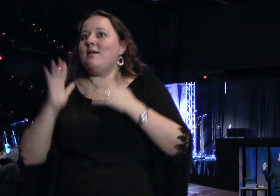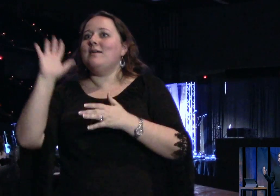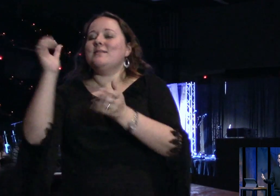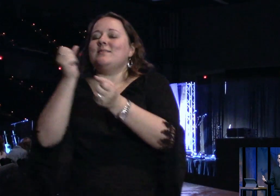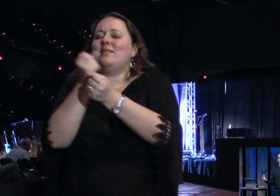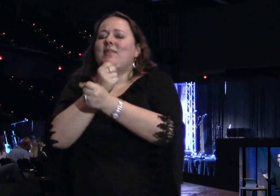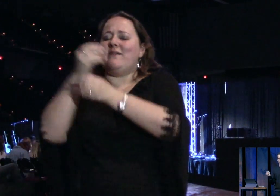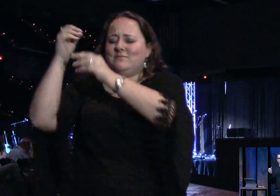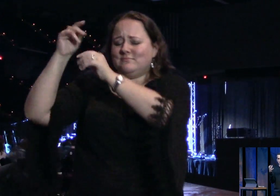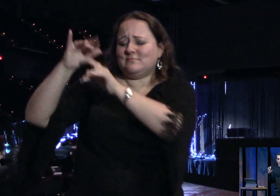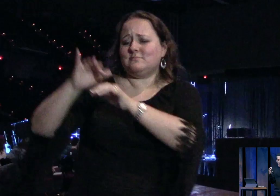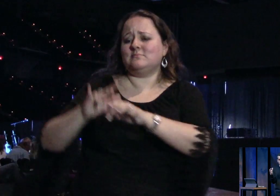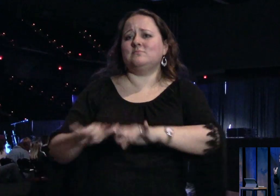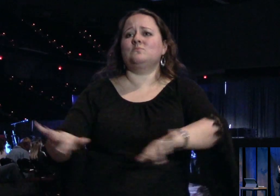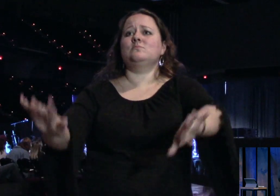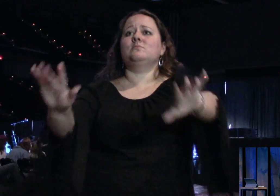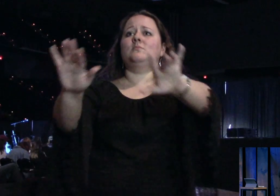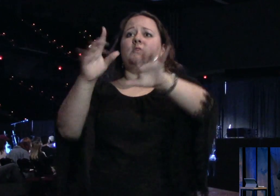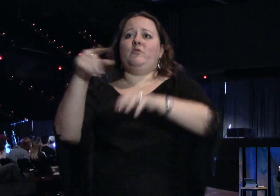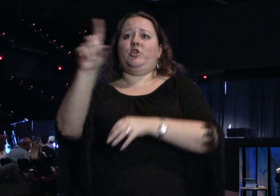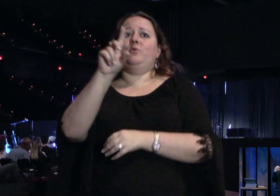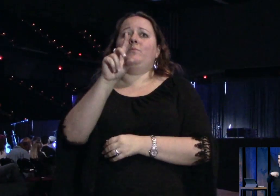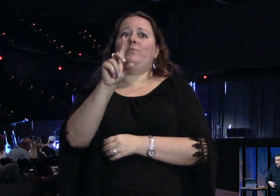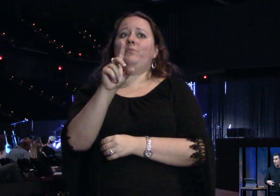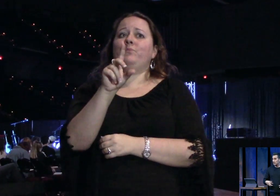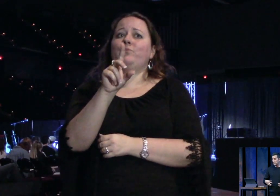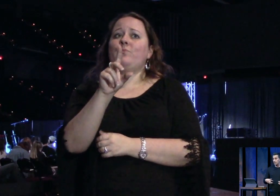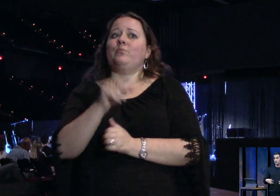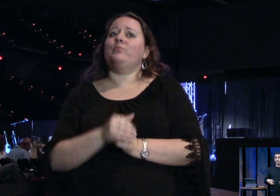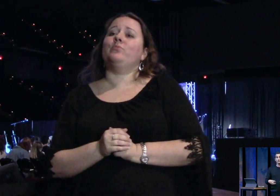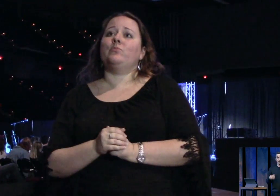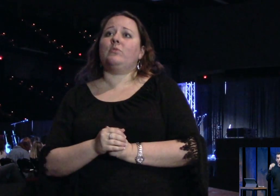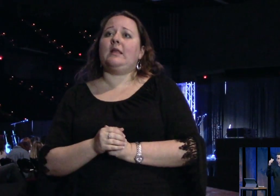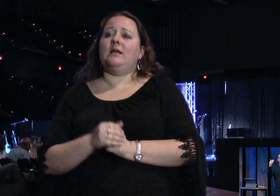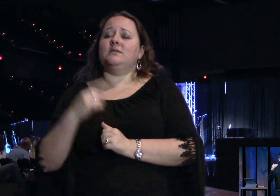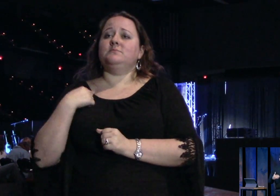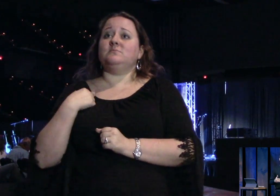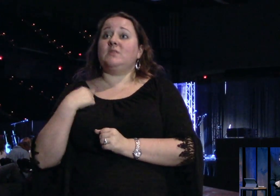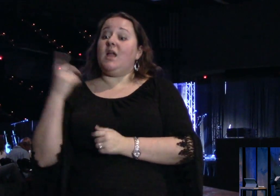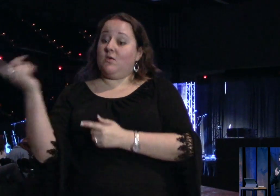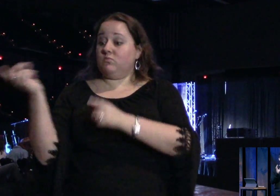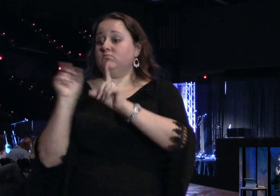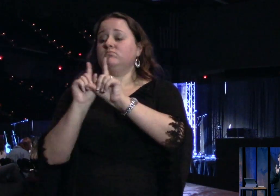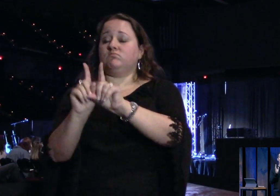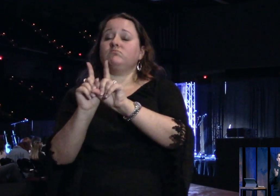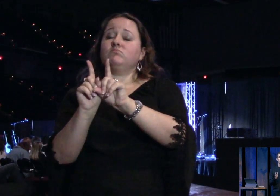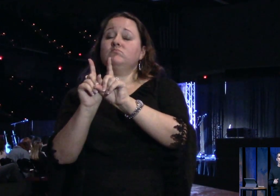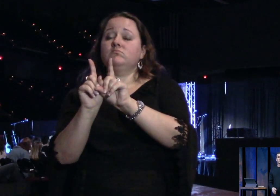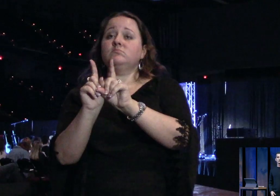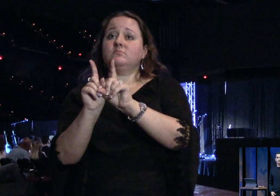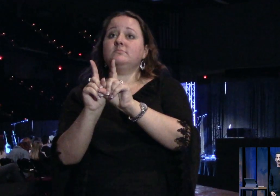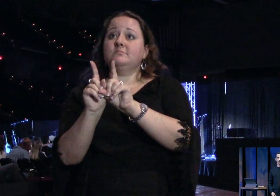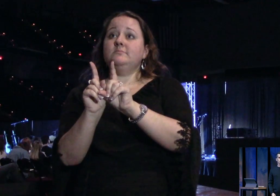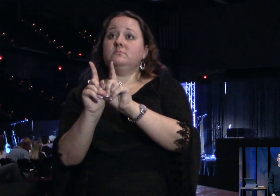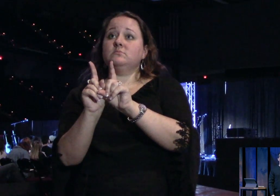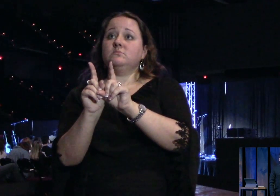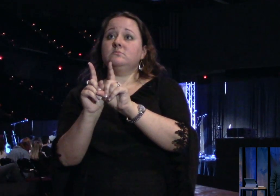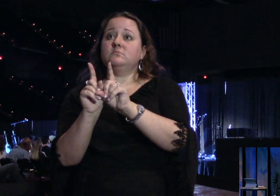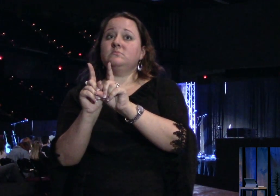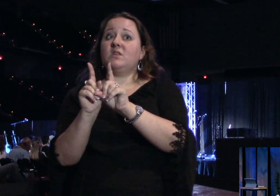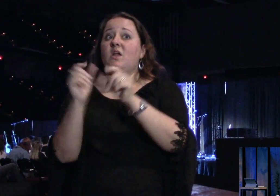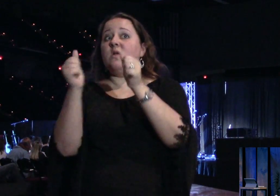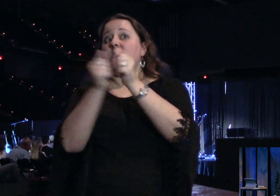his pleasure and his love for you in person. Now we experience it by faith, but a day is coming where it will be by sight.